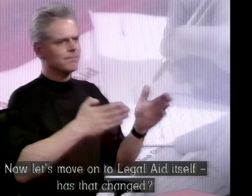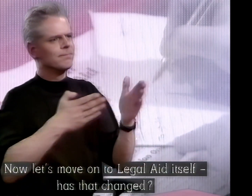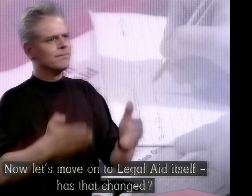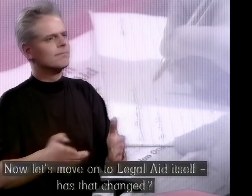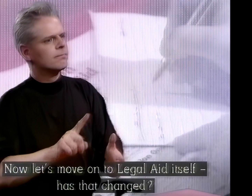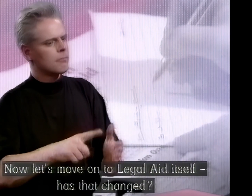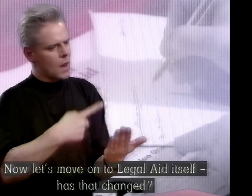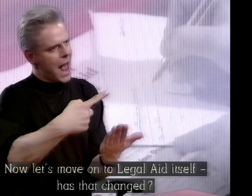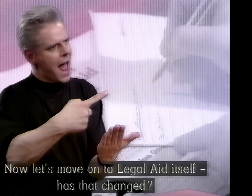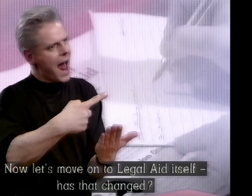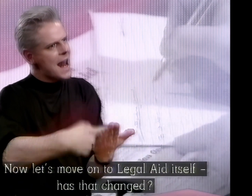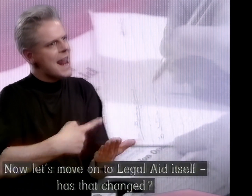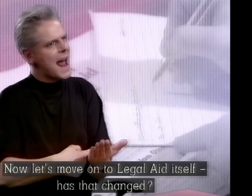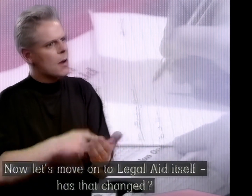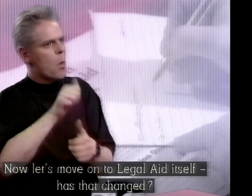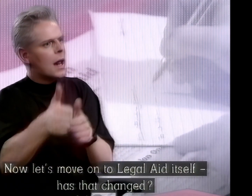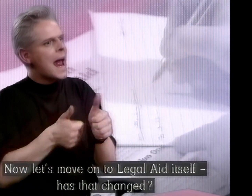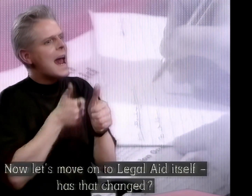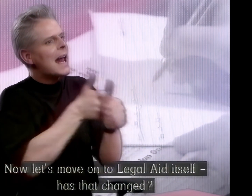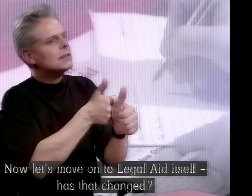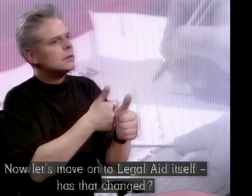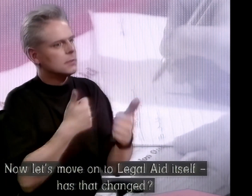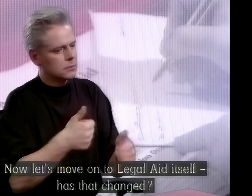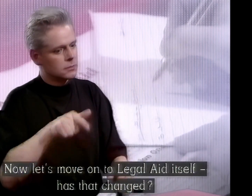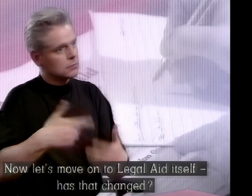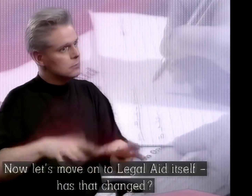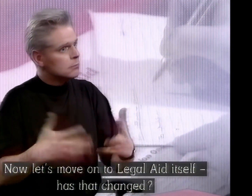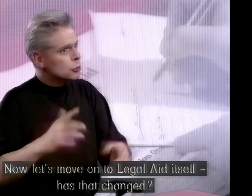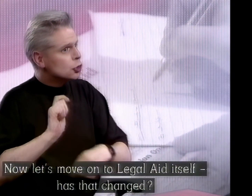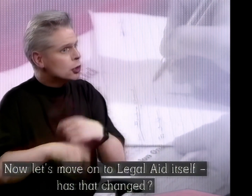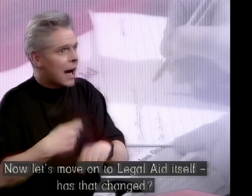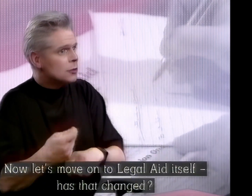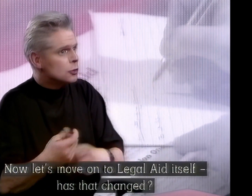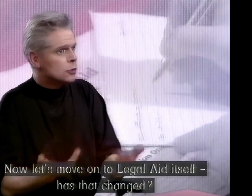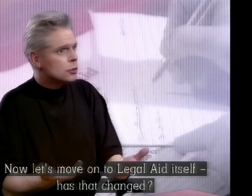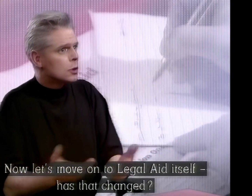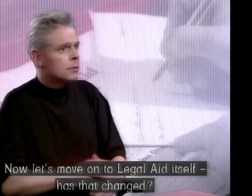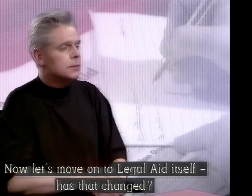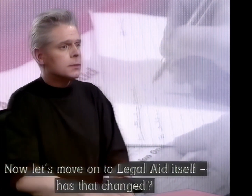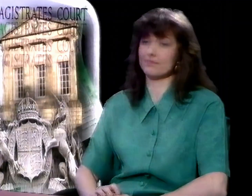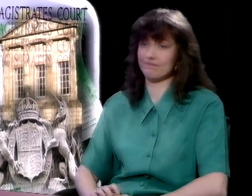Okay, but now let's move on to legal aid itself. Has that changed?